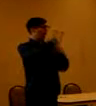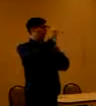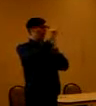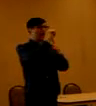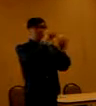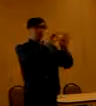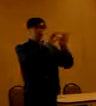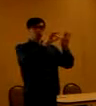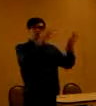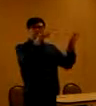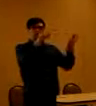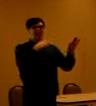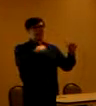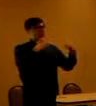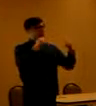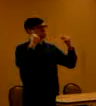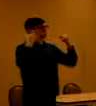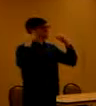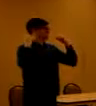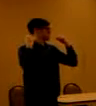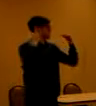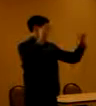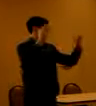For the AA degree,